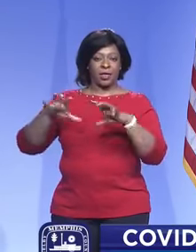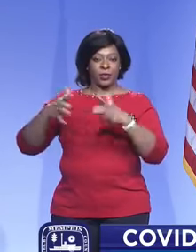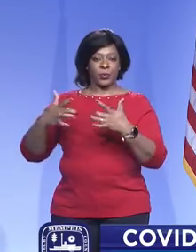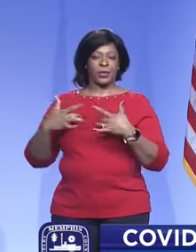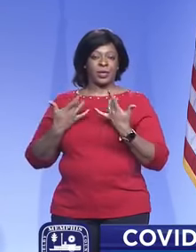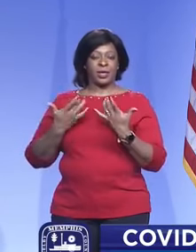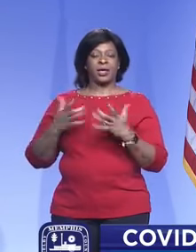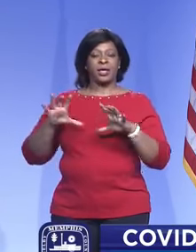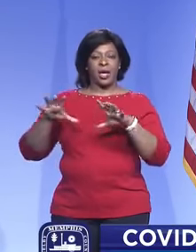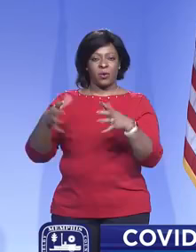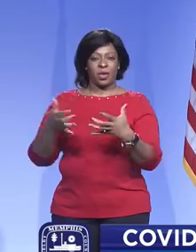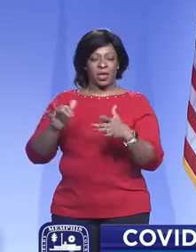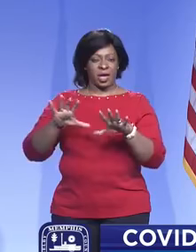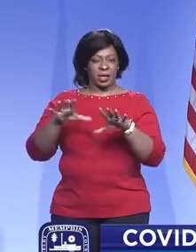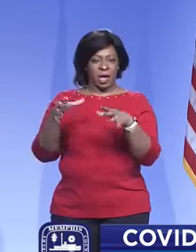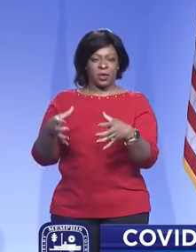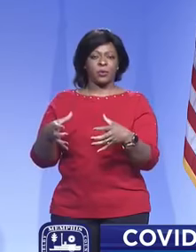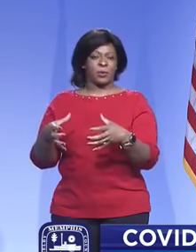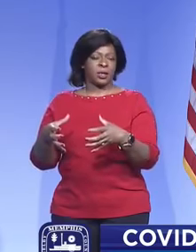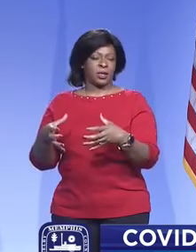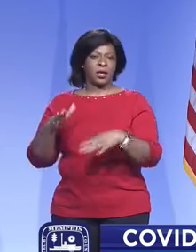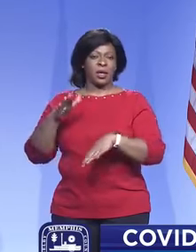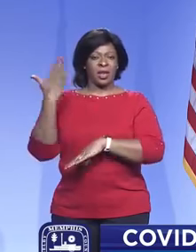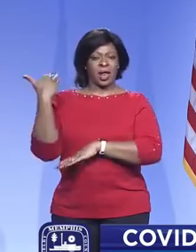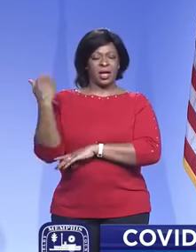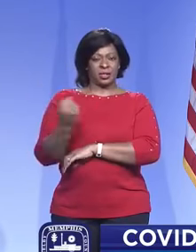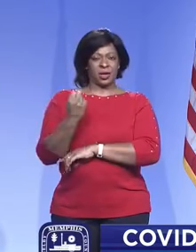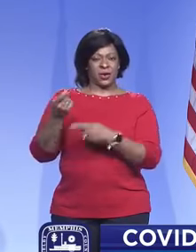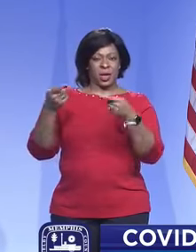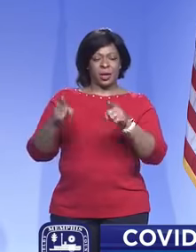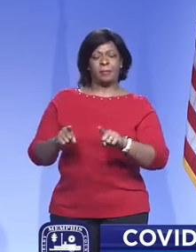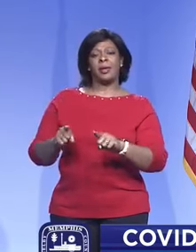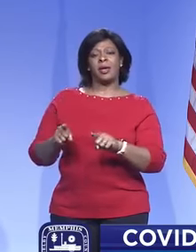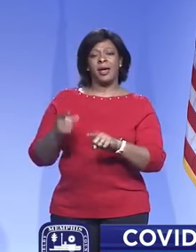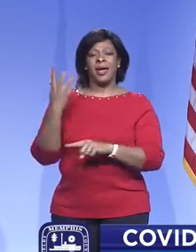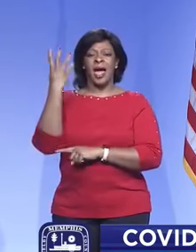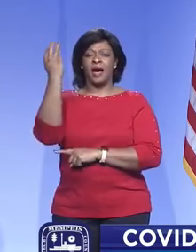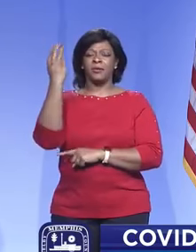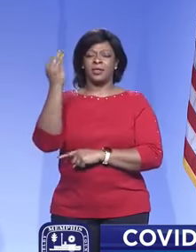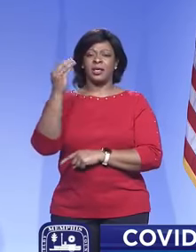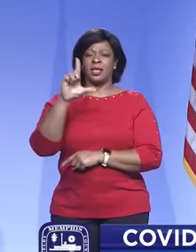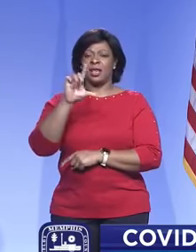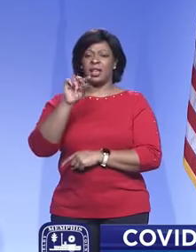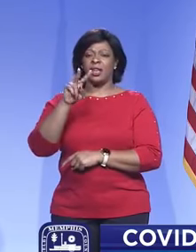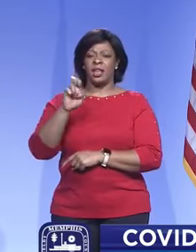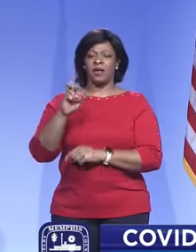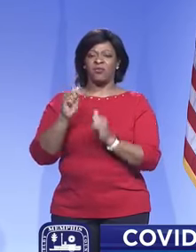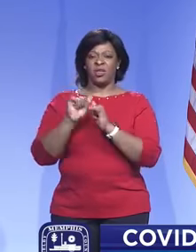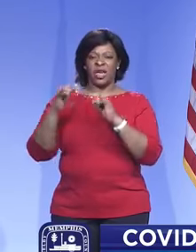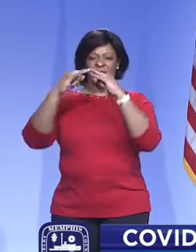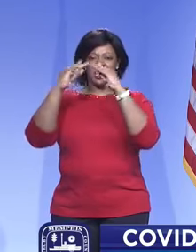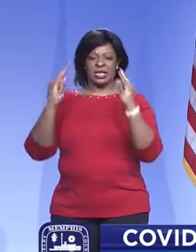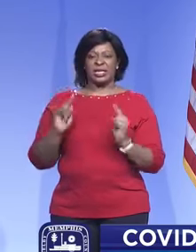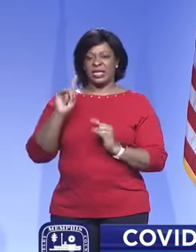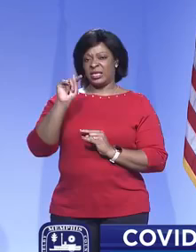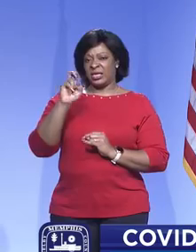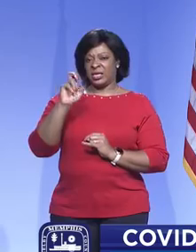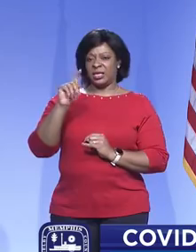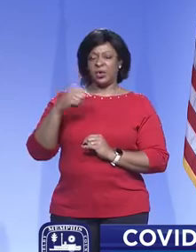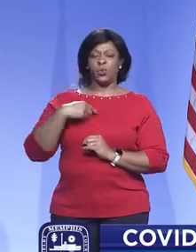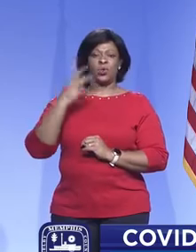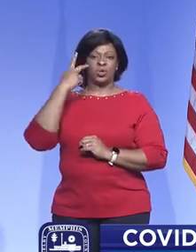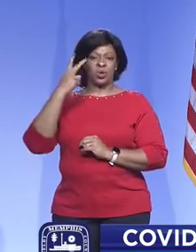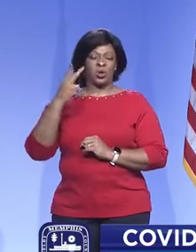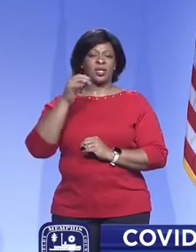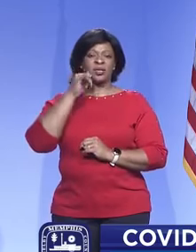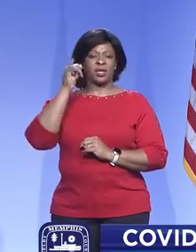in particular the gathering on Saturday outside Love with the Tent. We saw that yesterday they